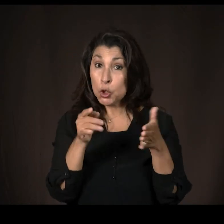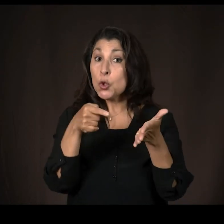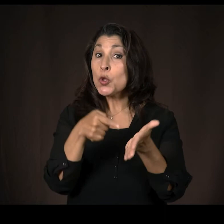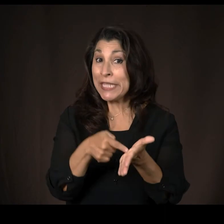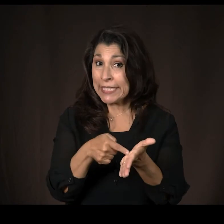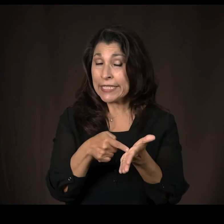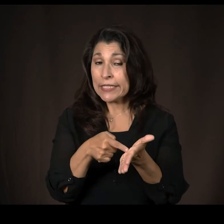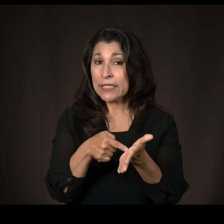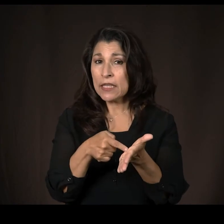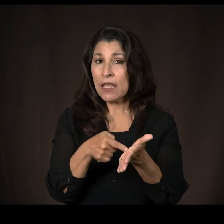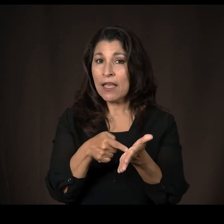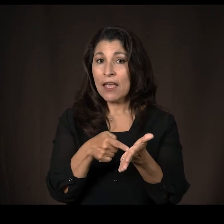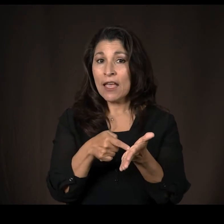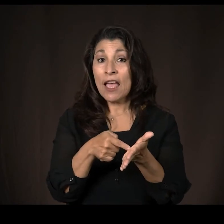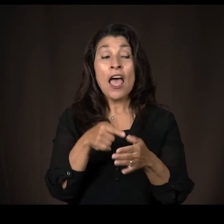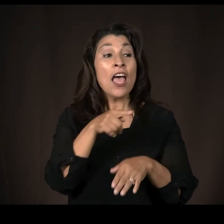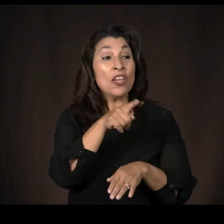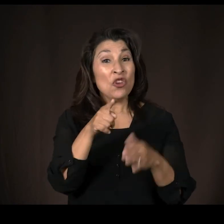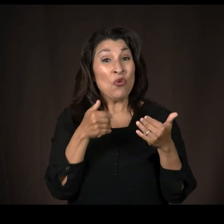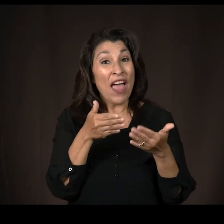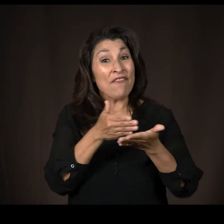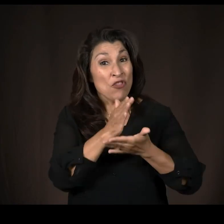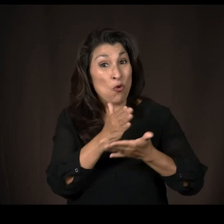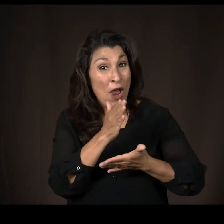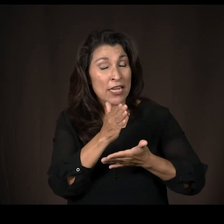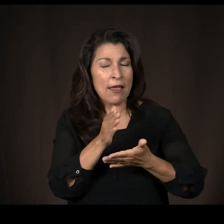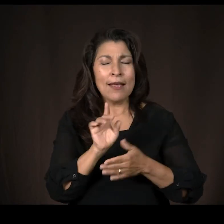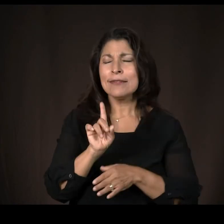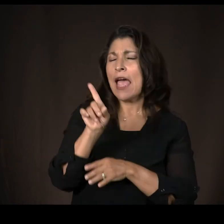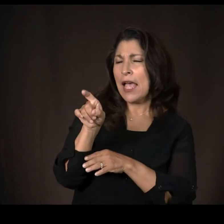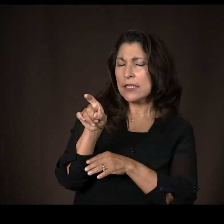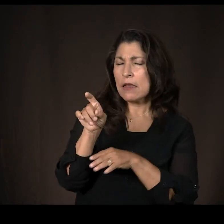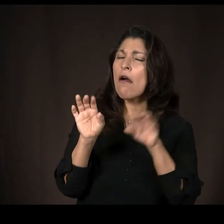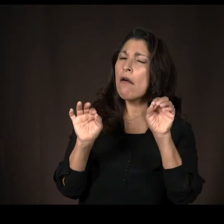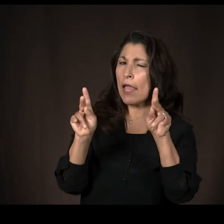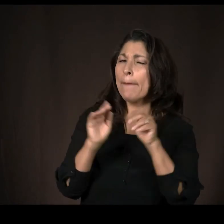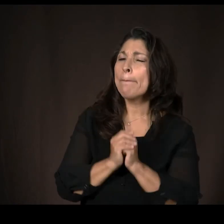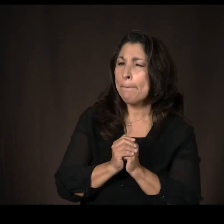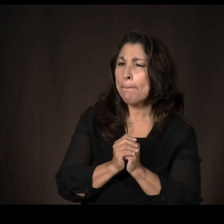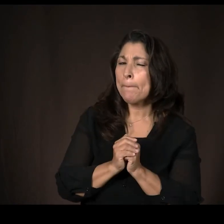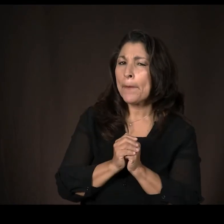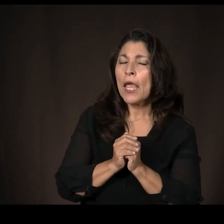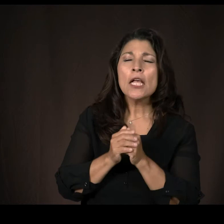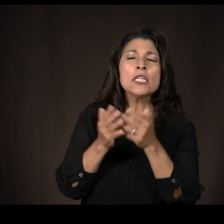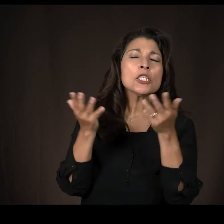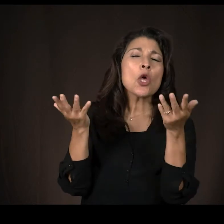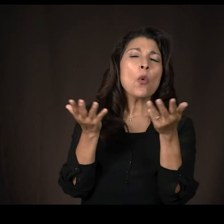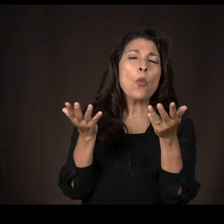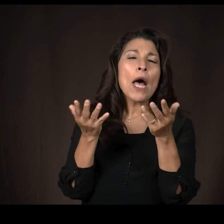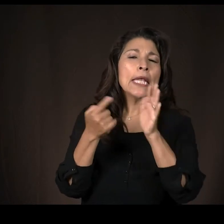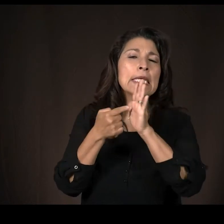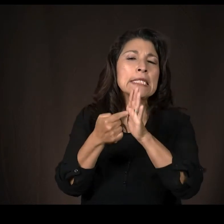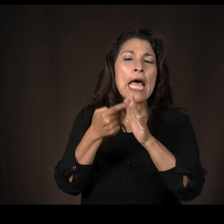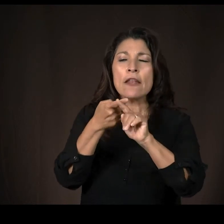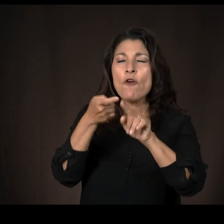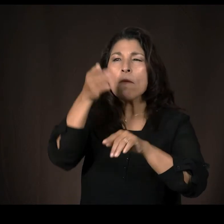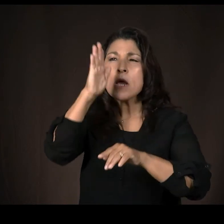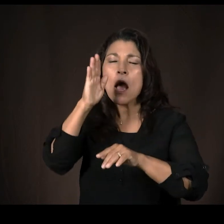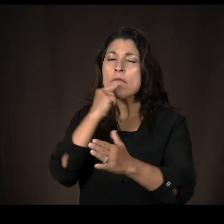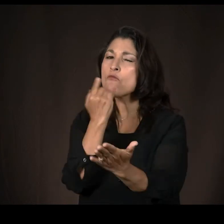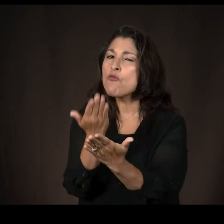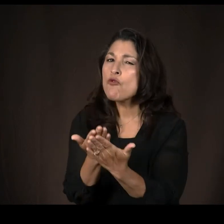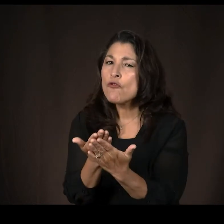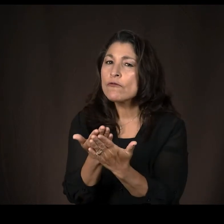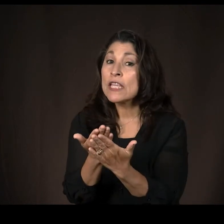this, you have every right to ask them, okay, so what confirming signs from God